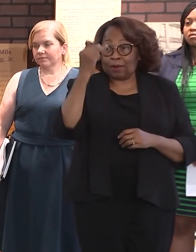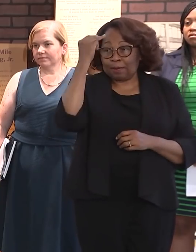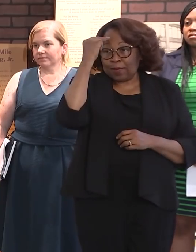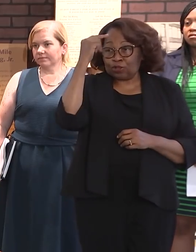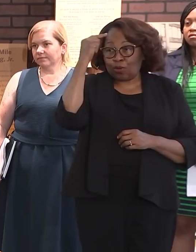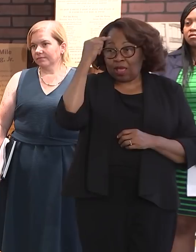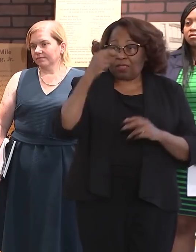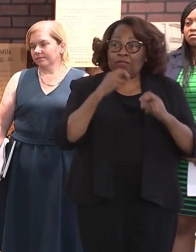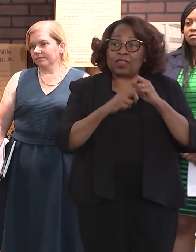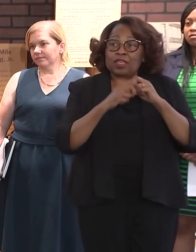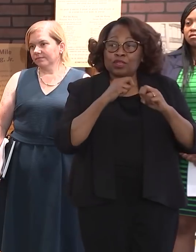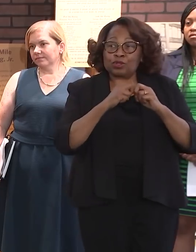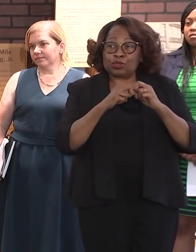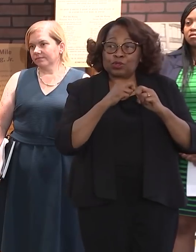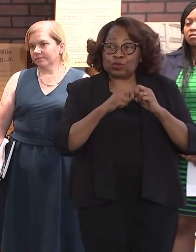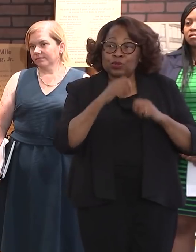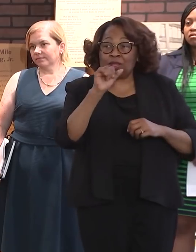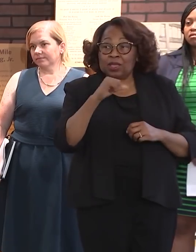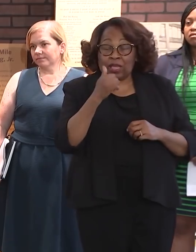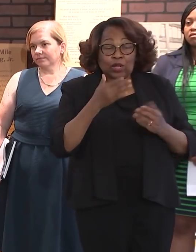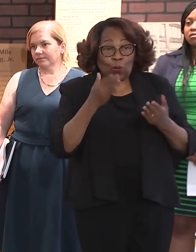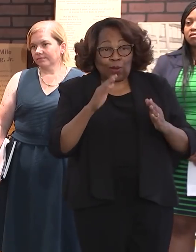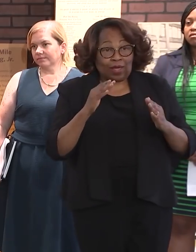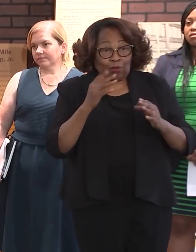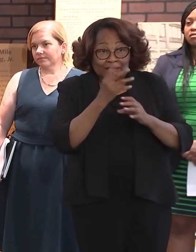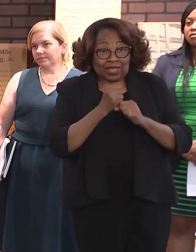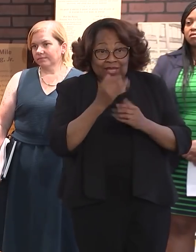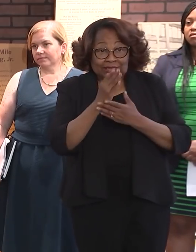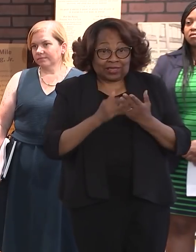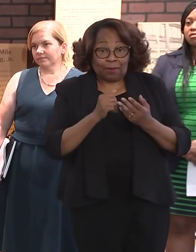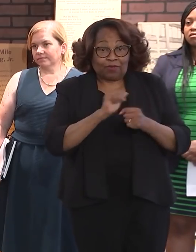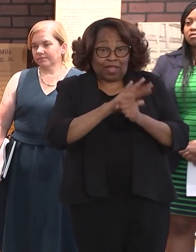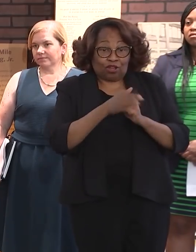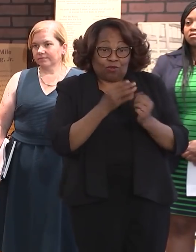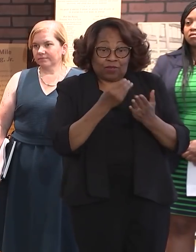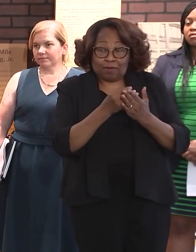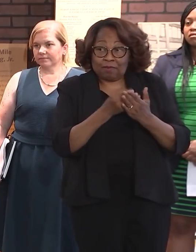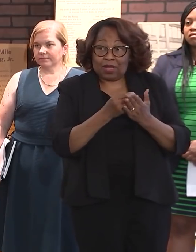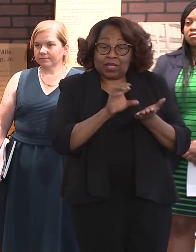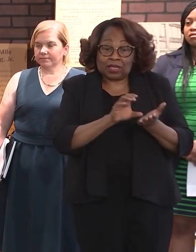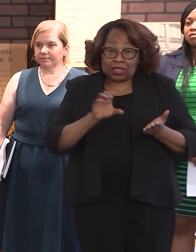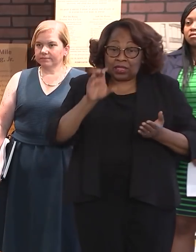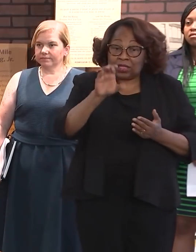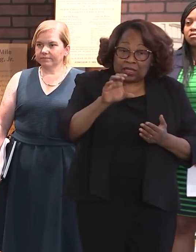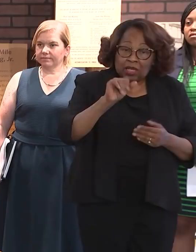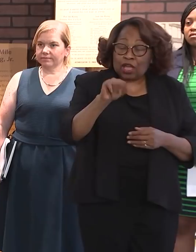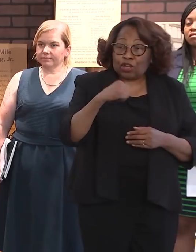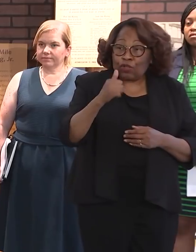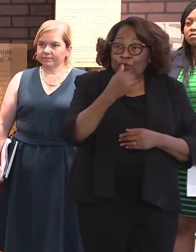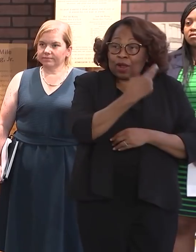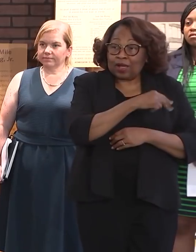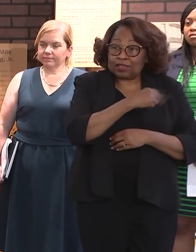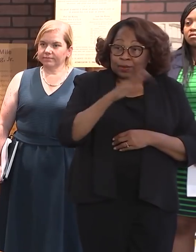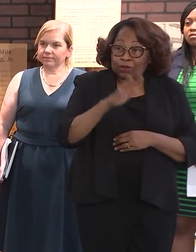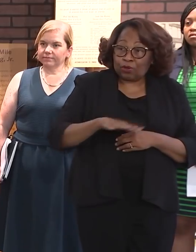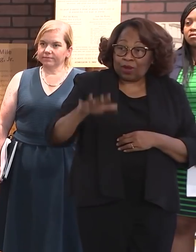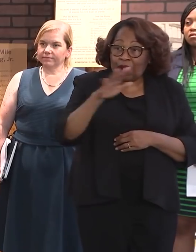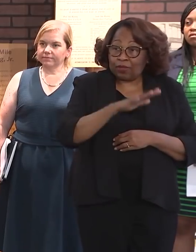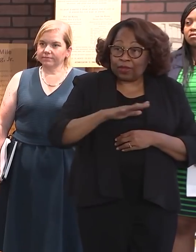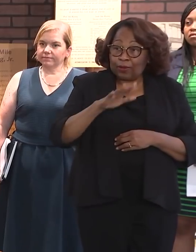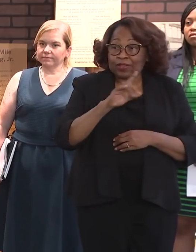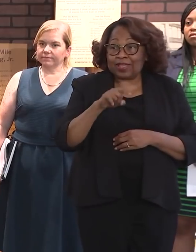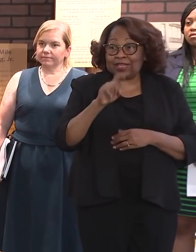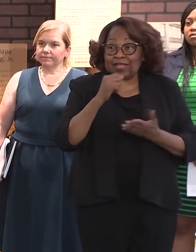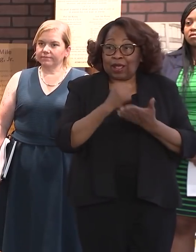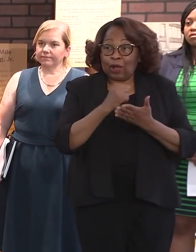mental health issues, excuse me. Is there any way that we can get some of that COVID relief funding to them and to these other hospitals around the area that